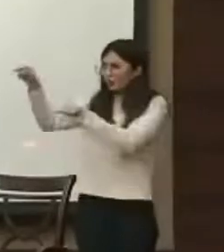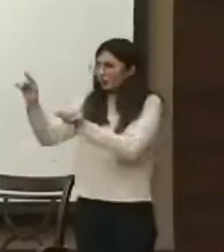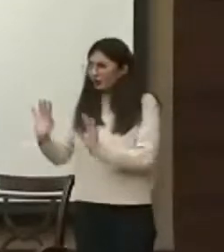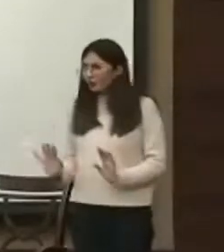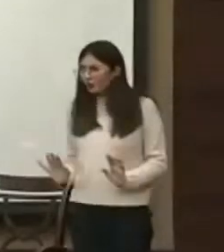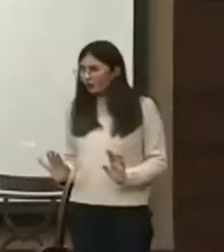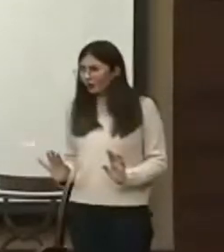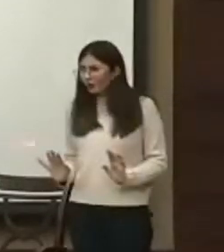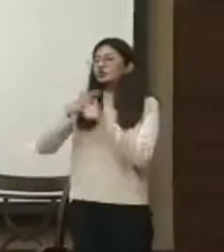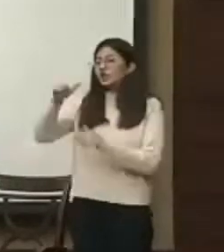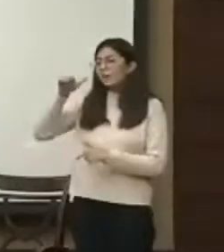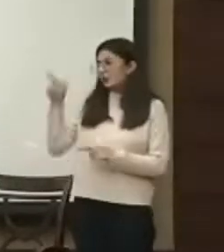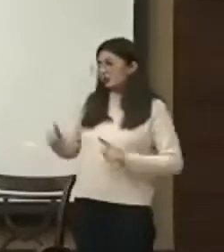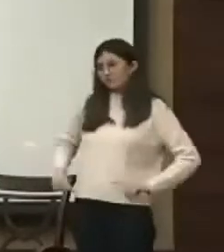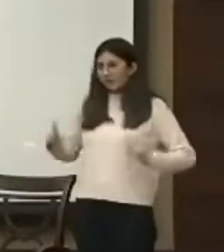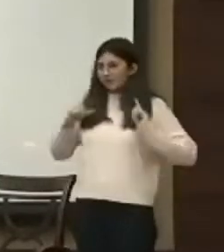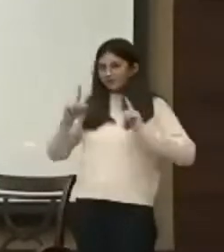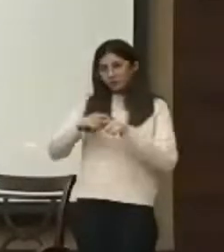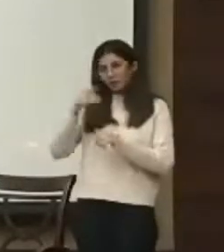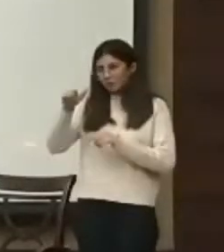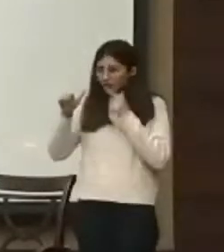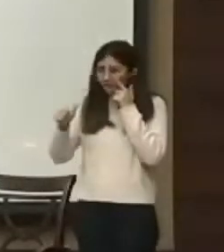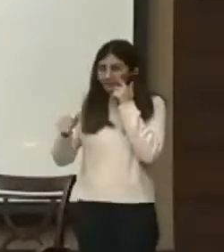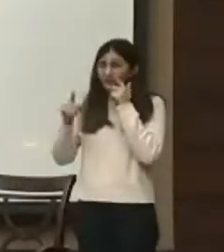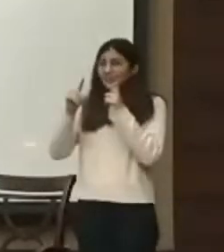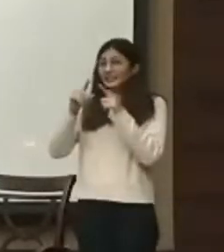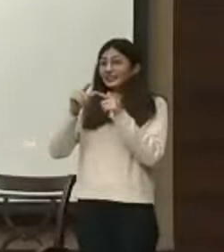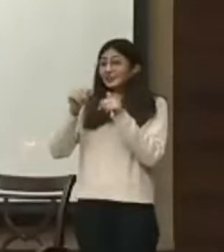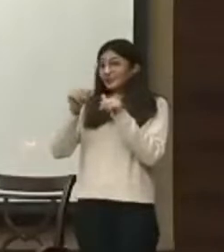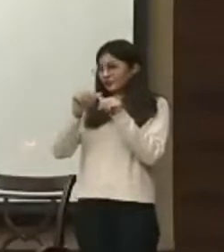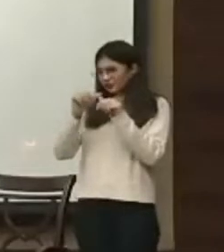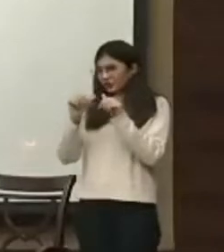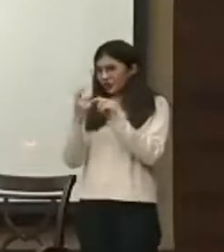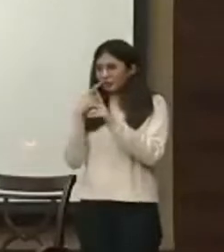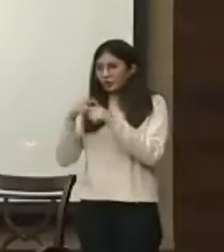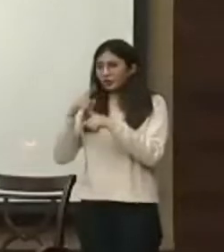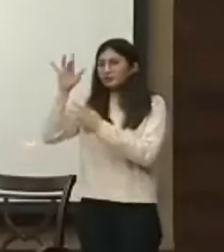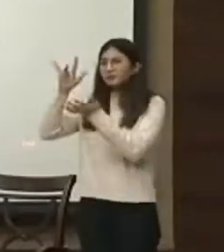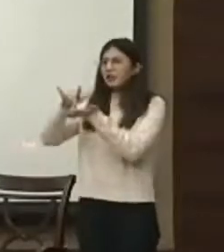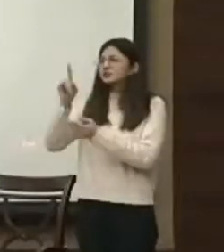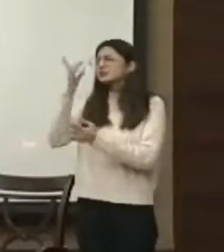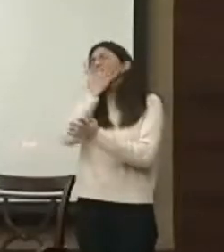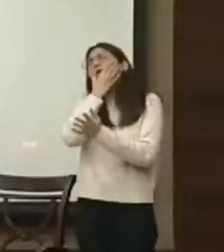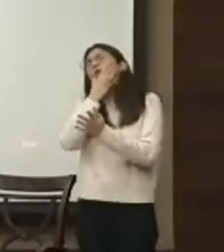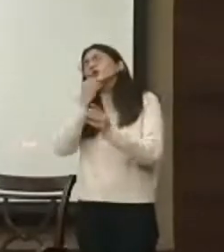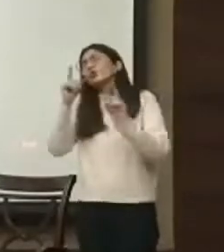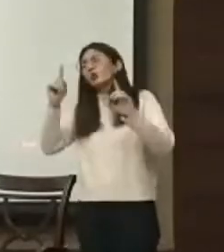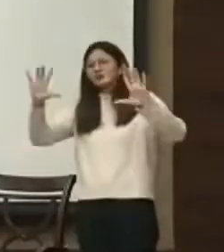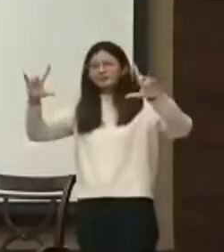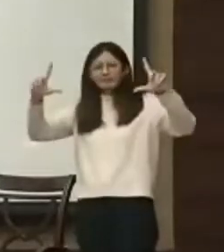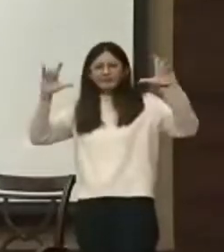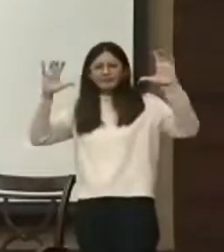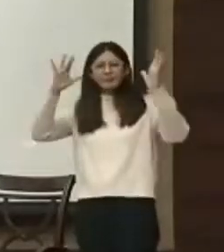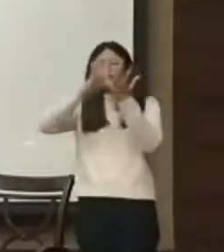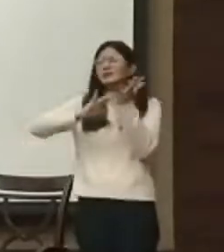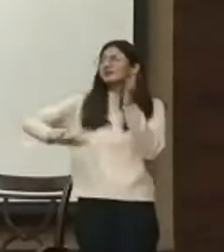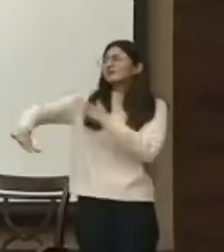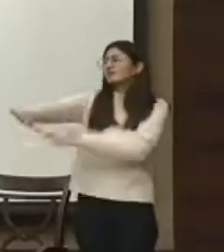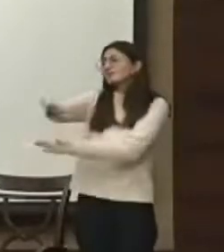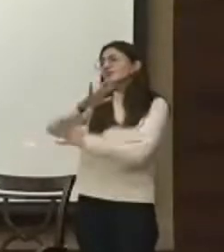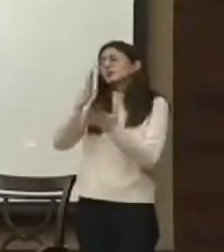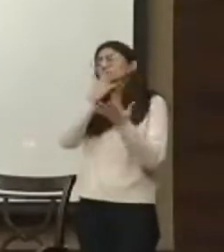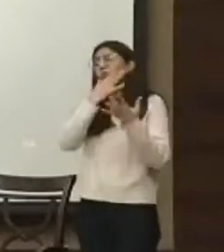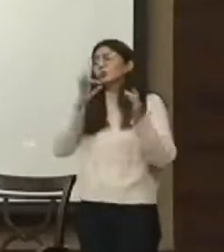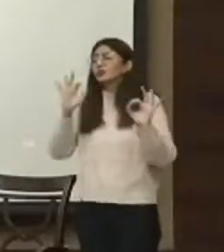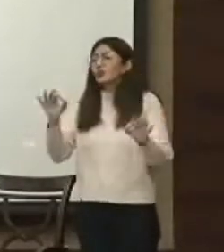Jaipur. I live in Jaipur and there's this cafe which has a beautiful picturesque scene of the Hawa Mahal. I want to